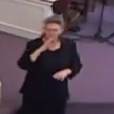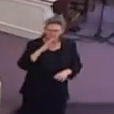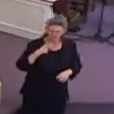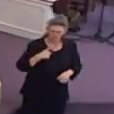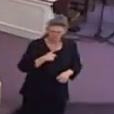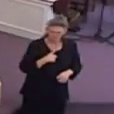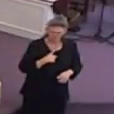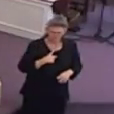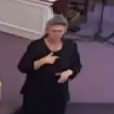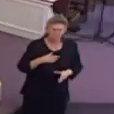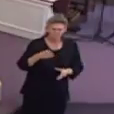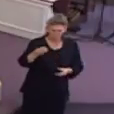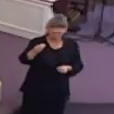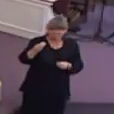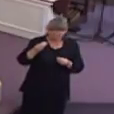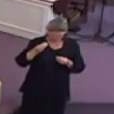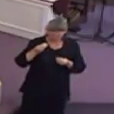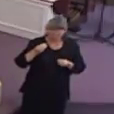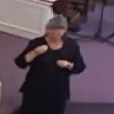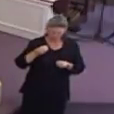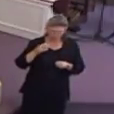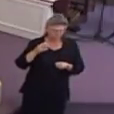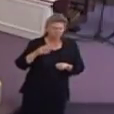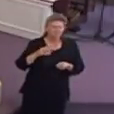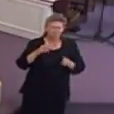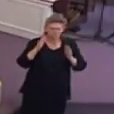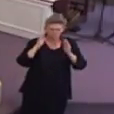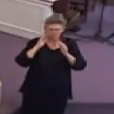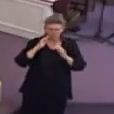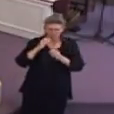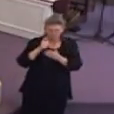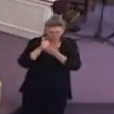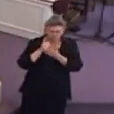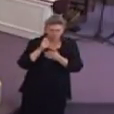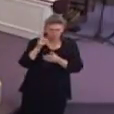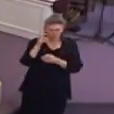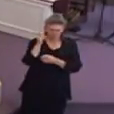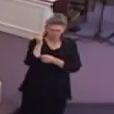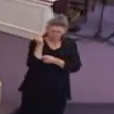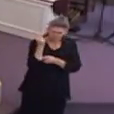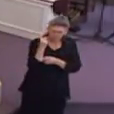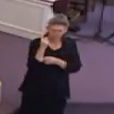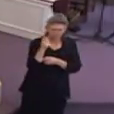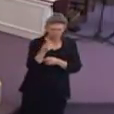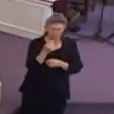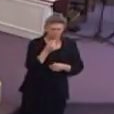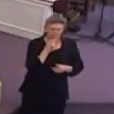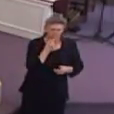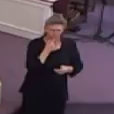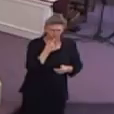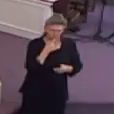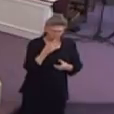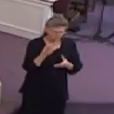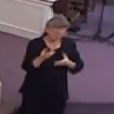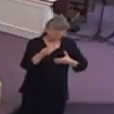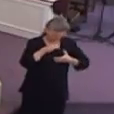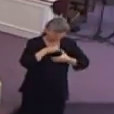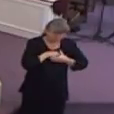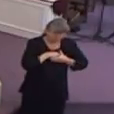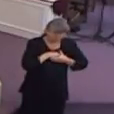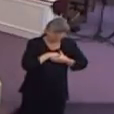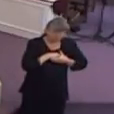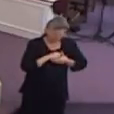give us ears to hear what the Spirit is saying to the church. Let us hear, Lord, what you're, Lord, investing in us, and Lord, how